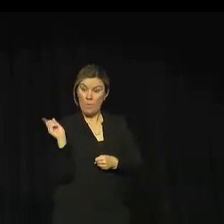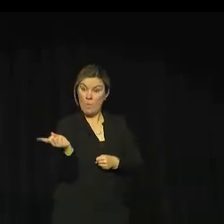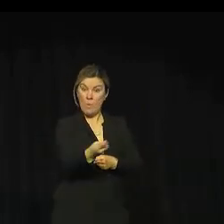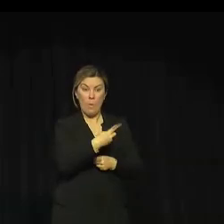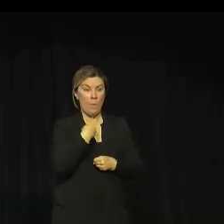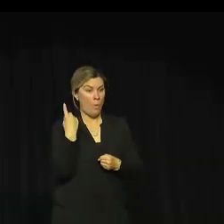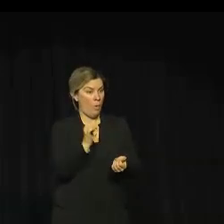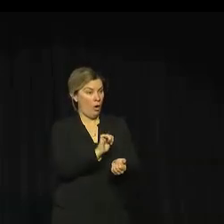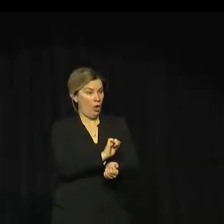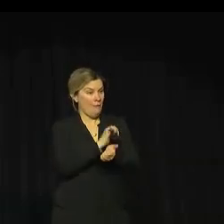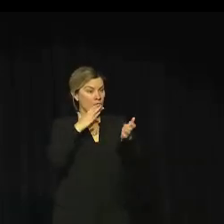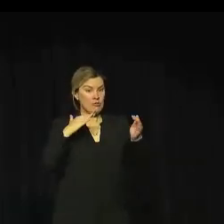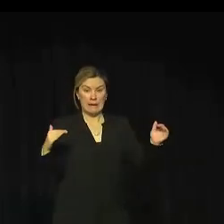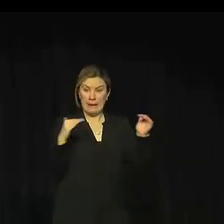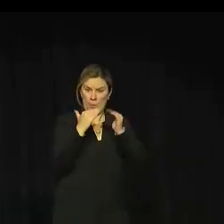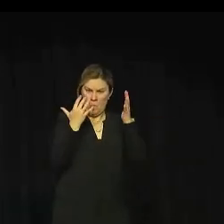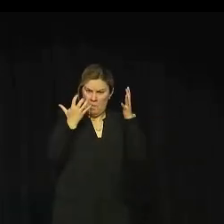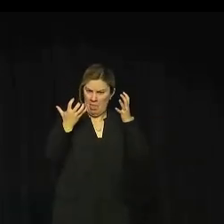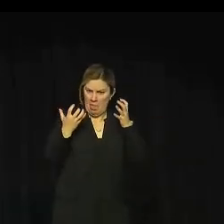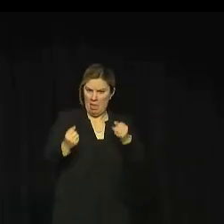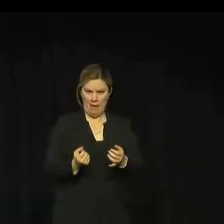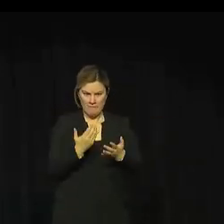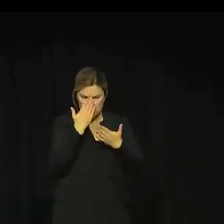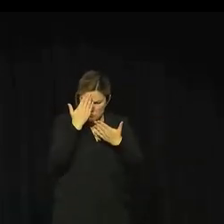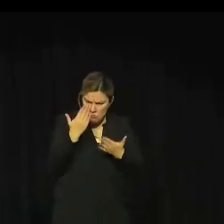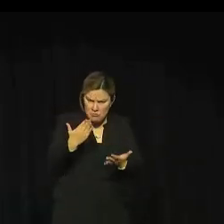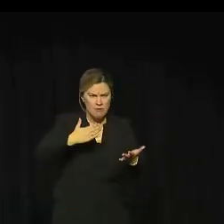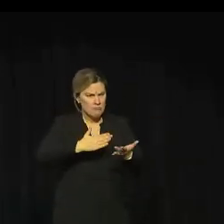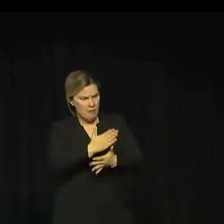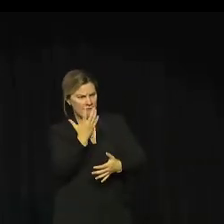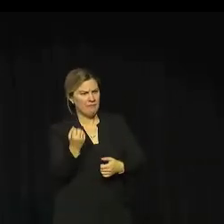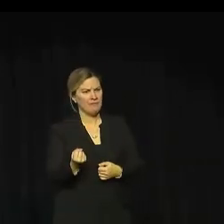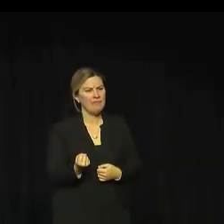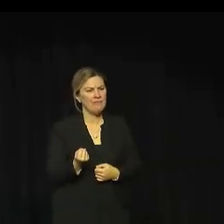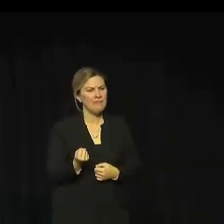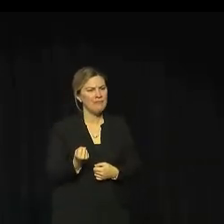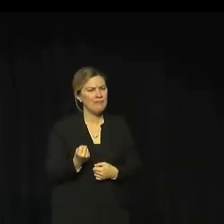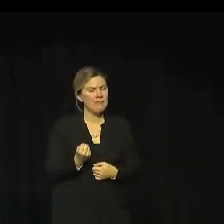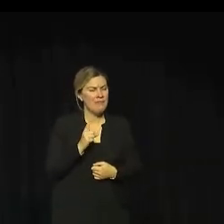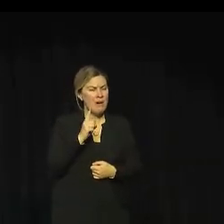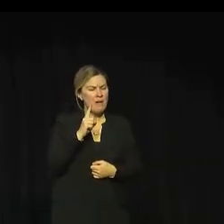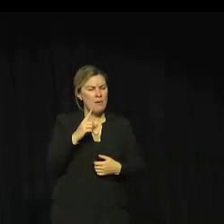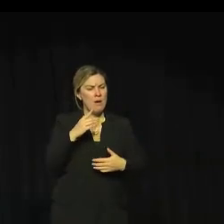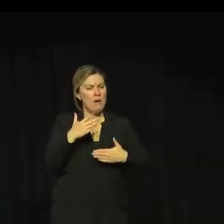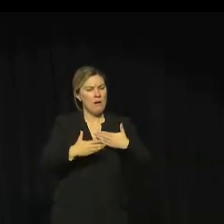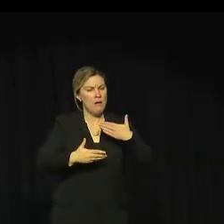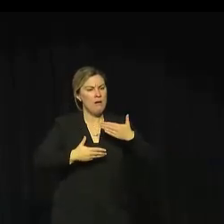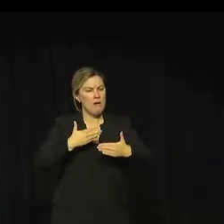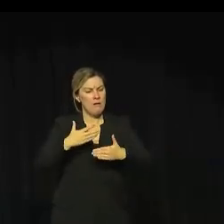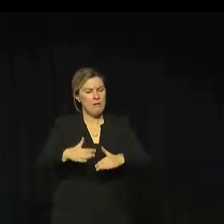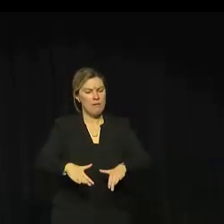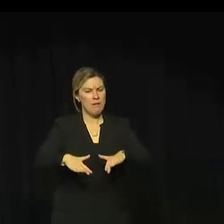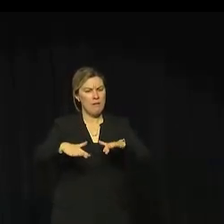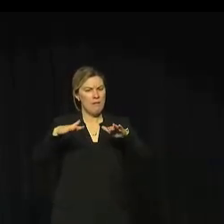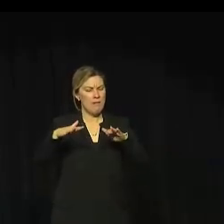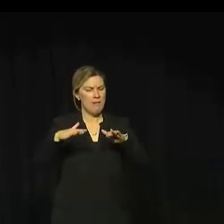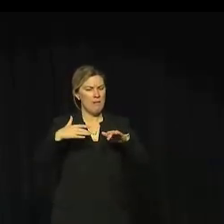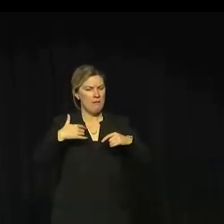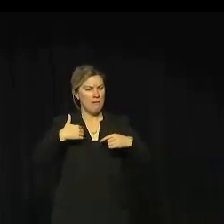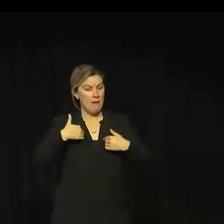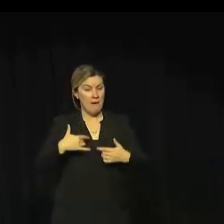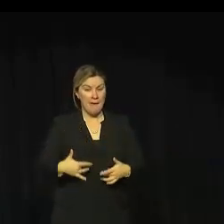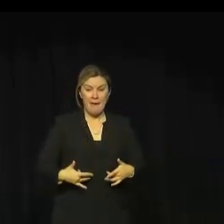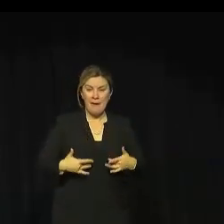in dignity and rights. But at a certain point, not too far into my life journey, when